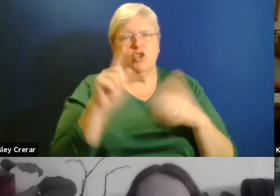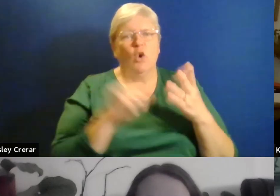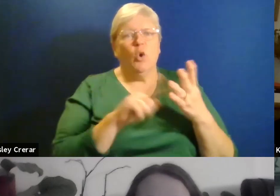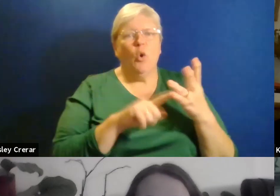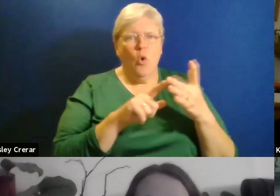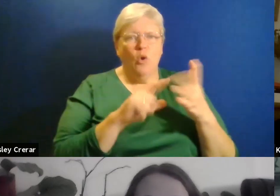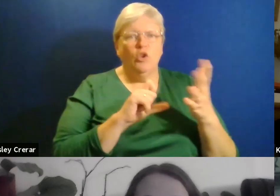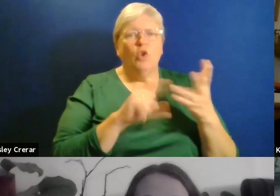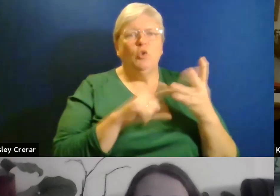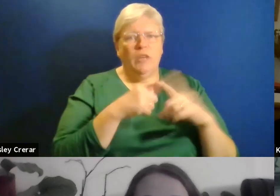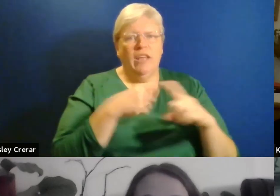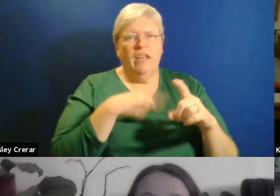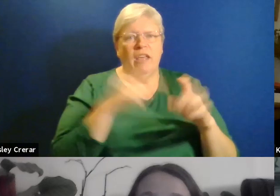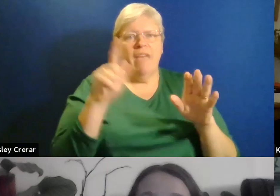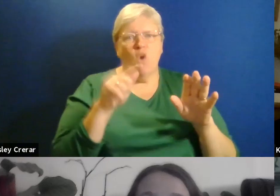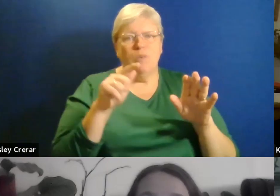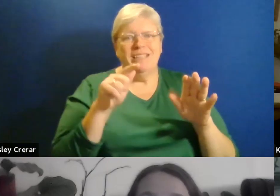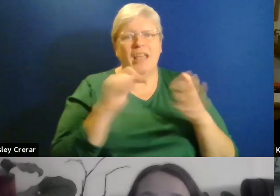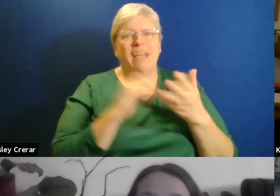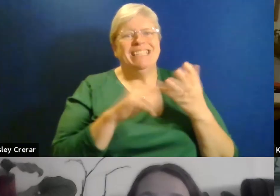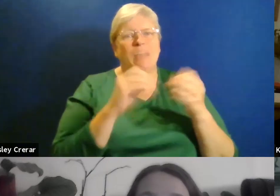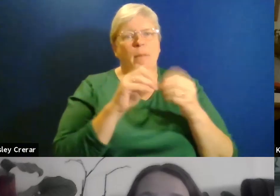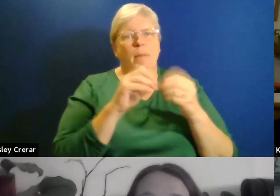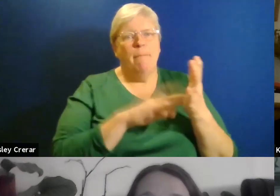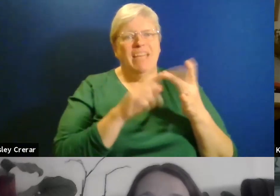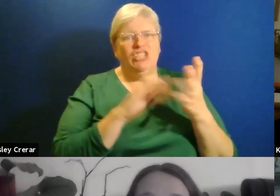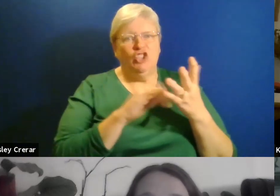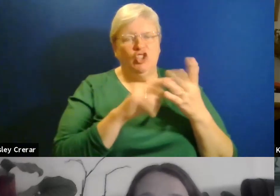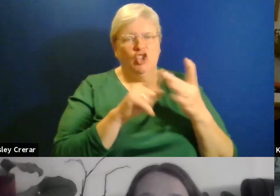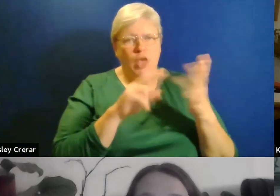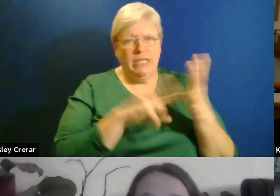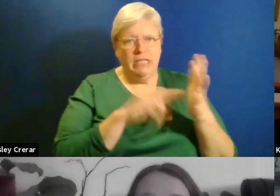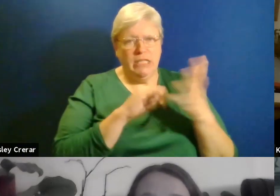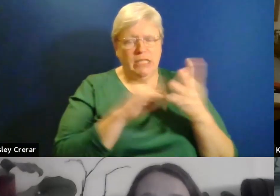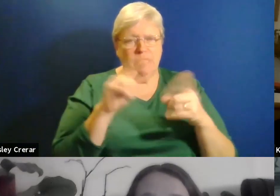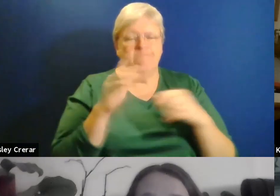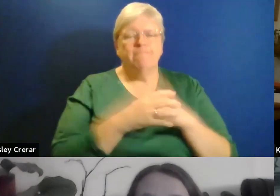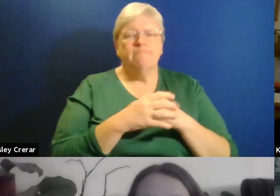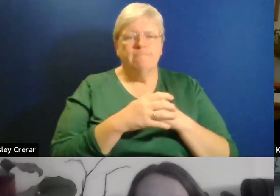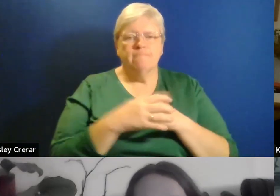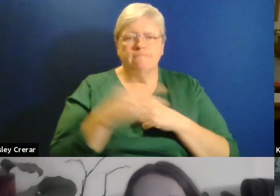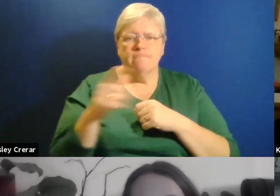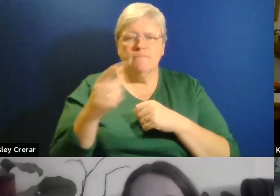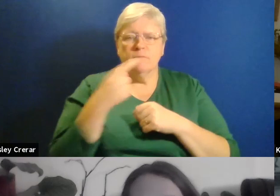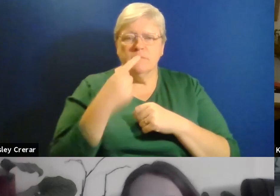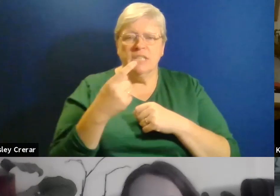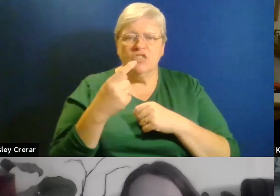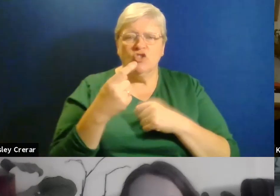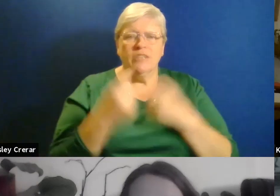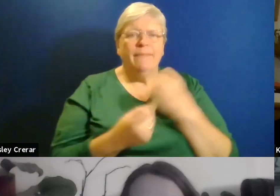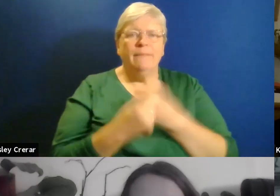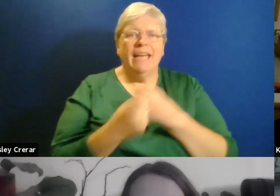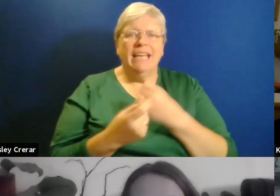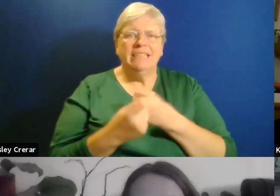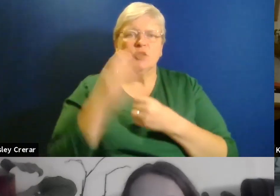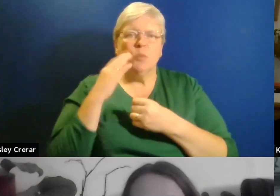www.leopardarts.co.uk/submissions as well, for anybody interested. And you've also mentioned, Will, someone's asking that you mentioned events. When is